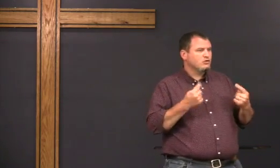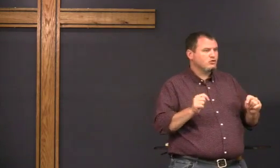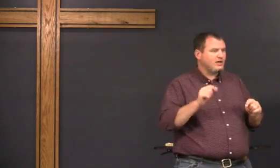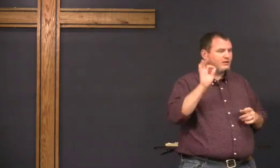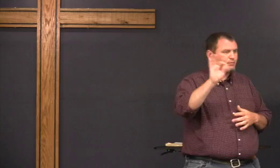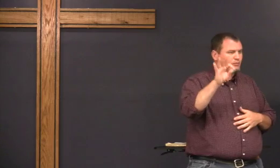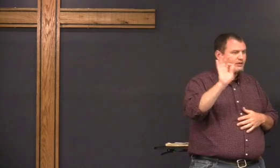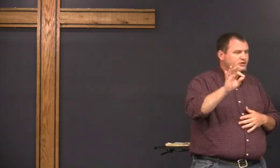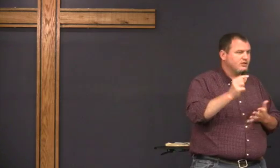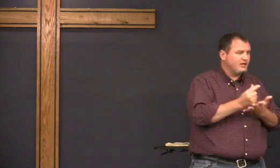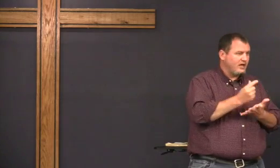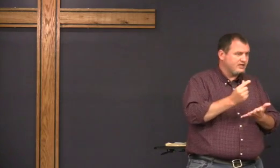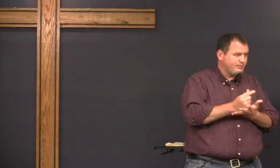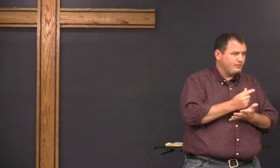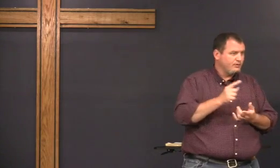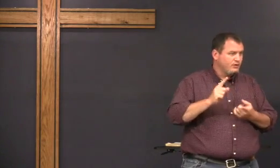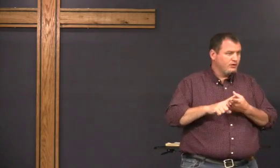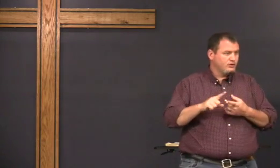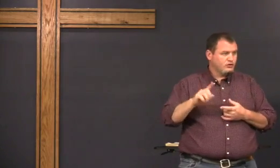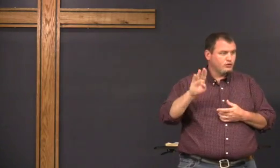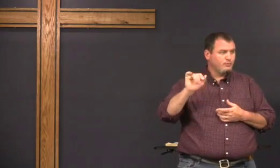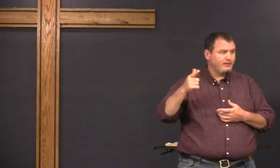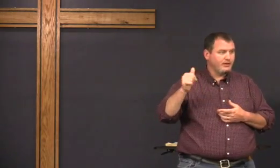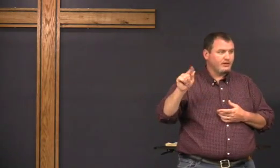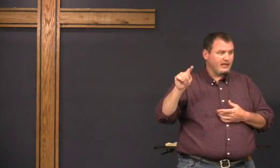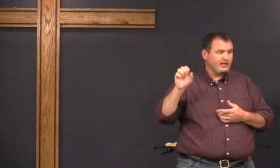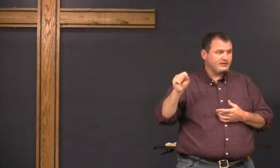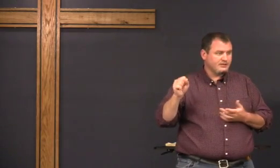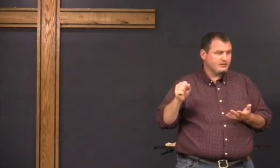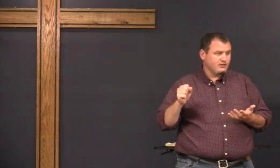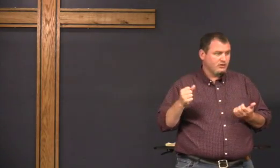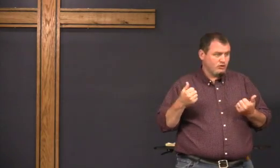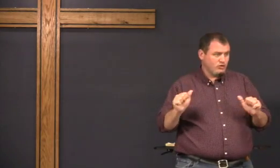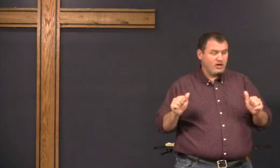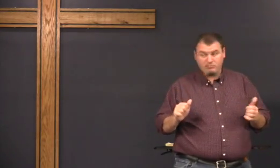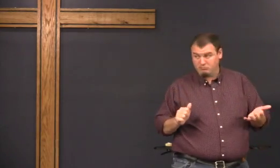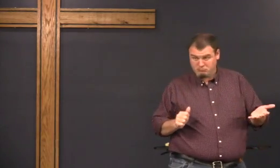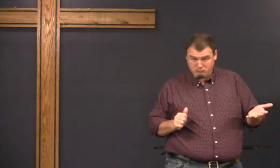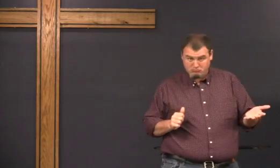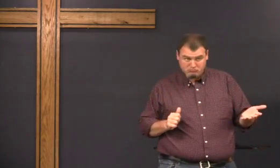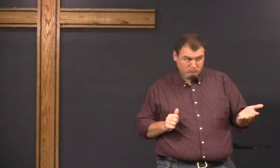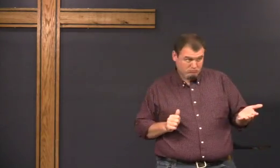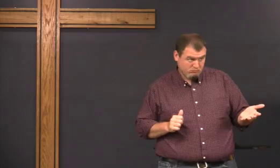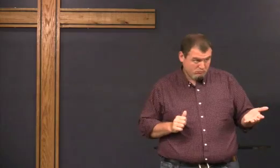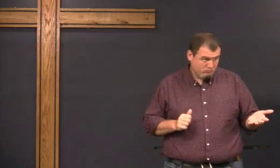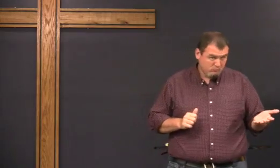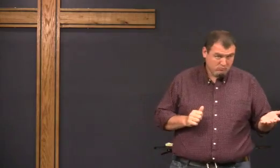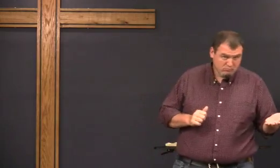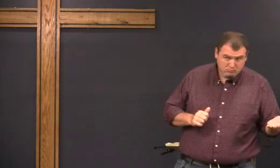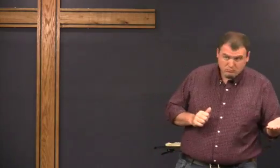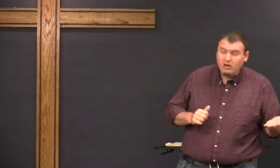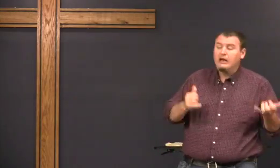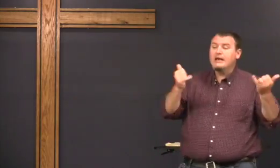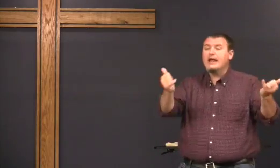Try to preach the gospel to Bill Gates. Try it. Now.